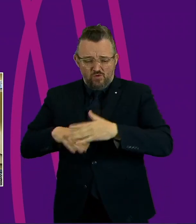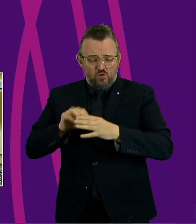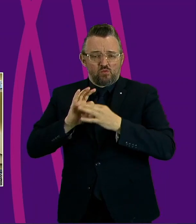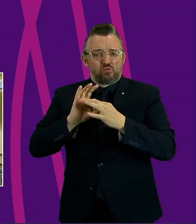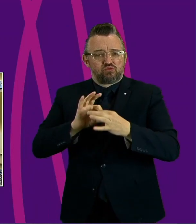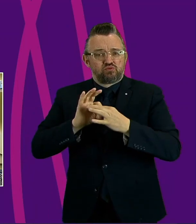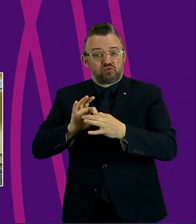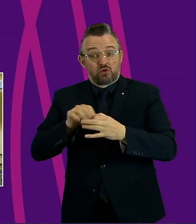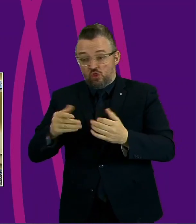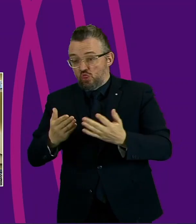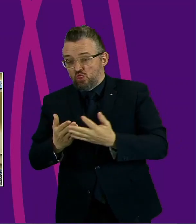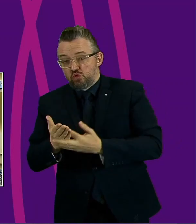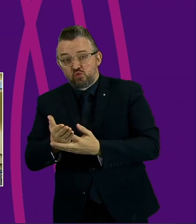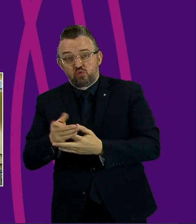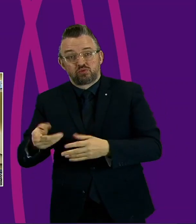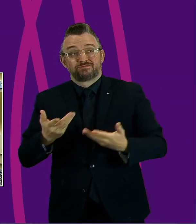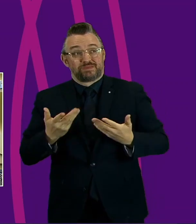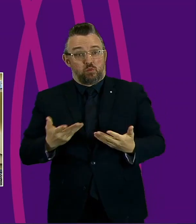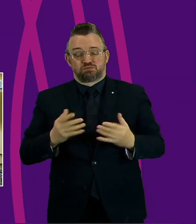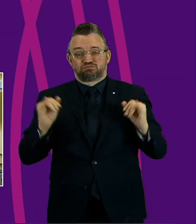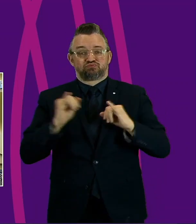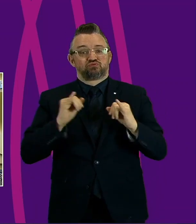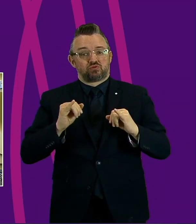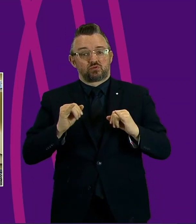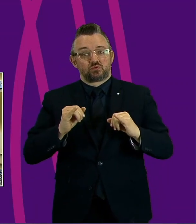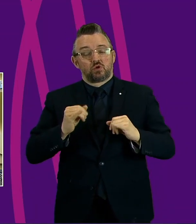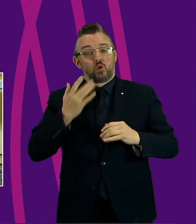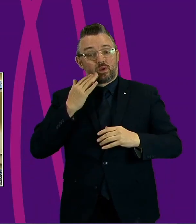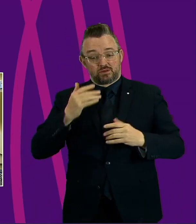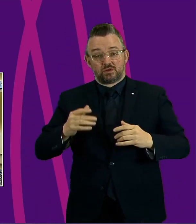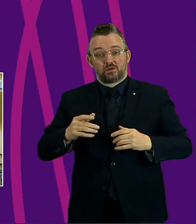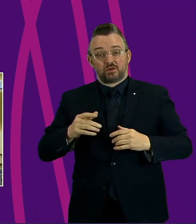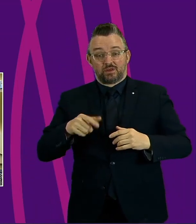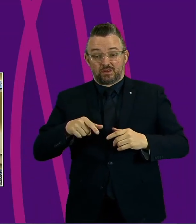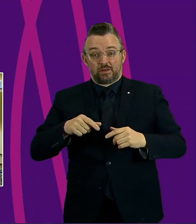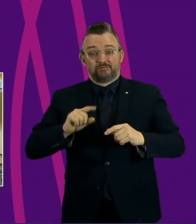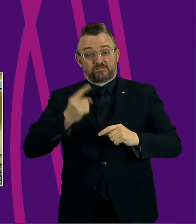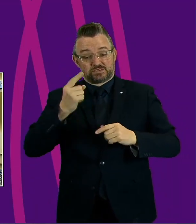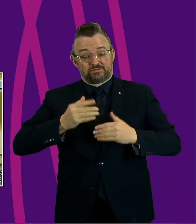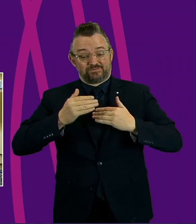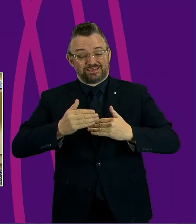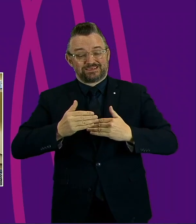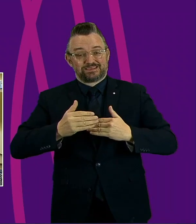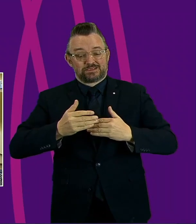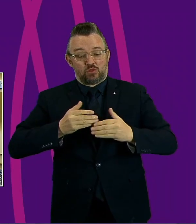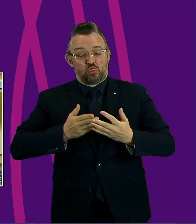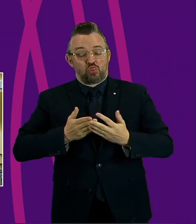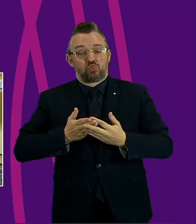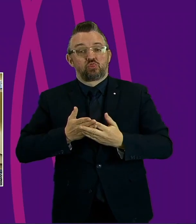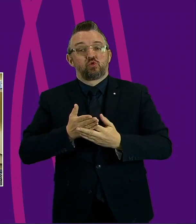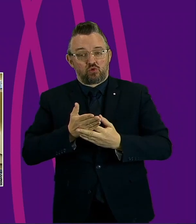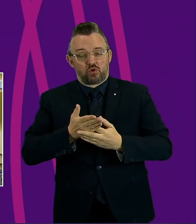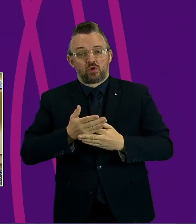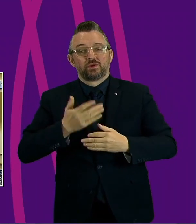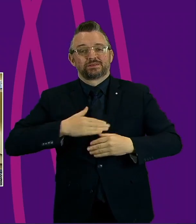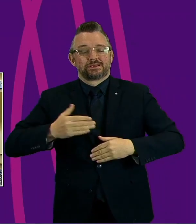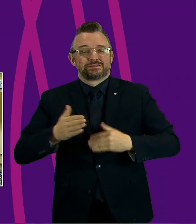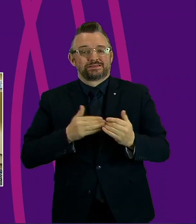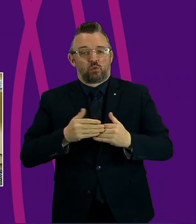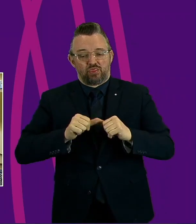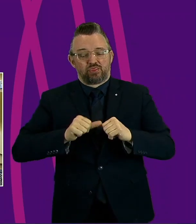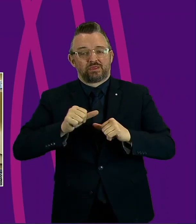through this crisis, making sure that as hopefully we come out of the acute phase of this crisis, we are dealing with the impacts in all of